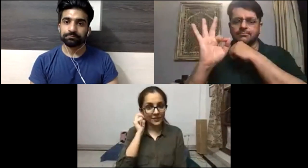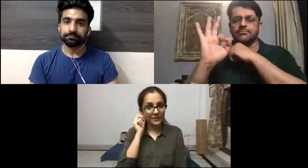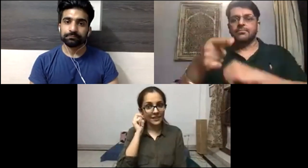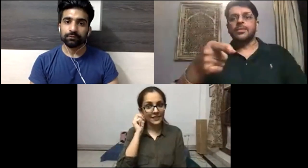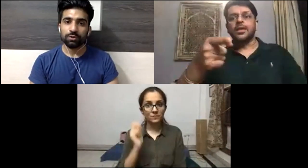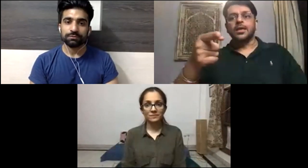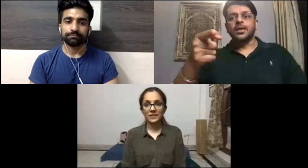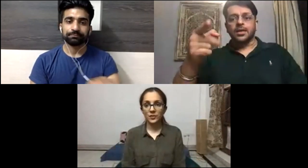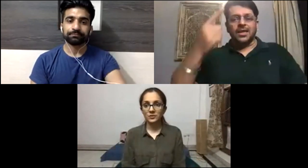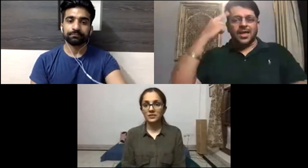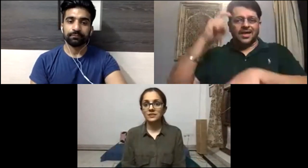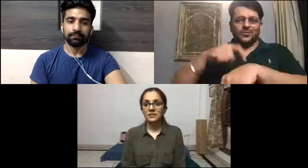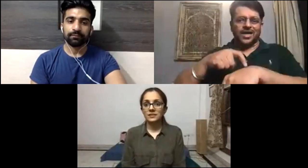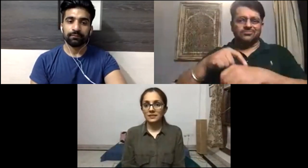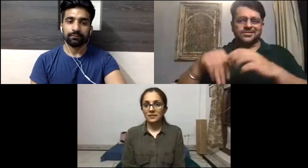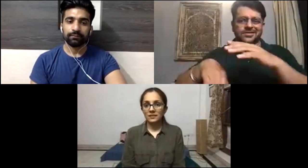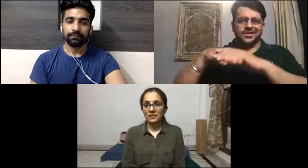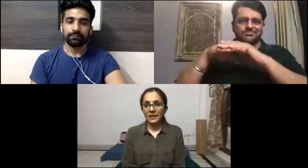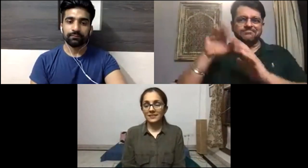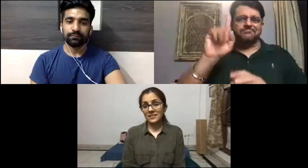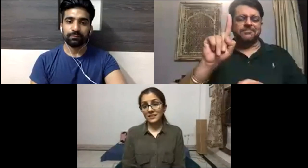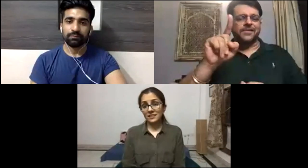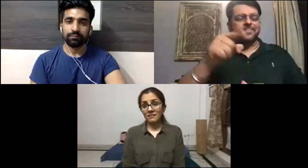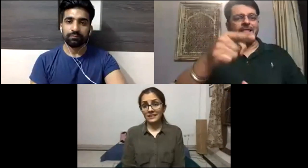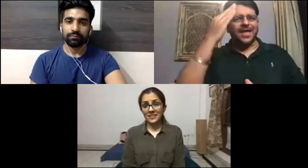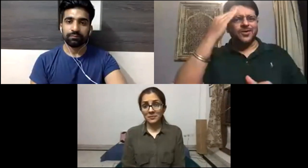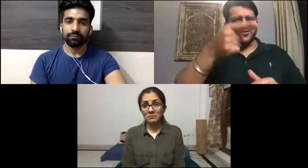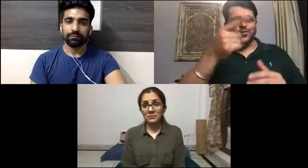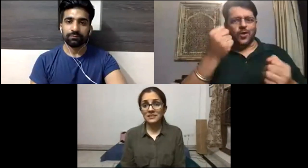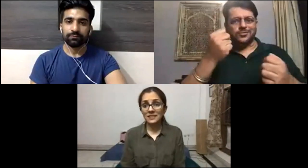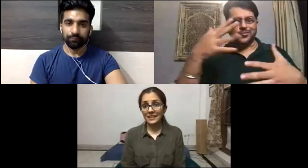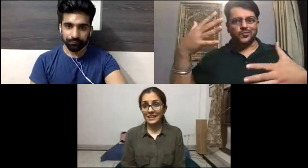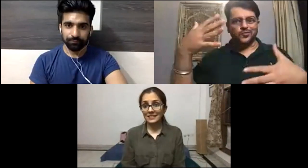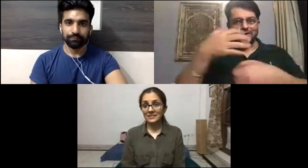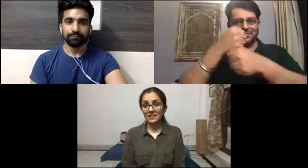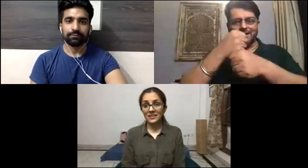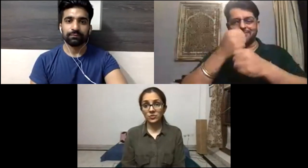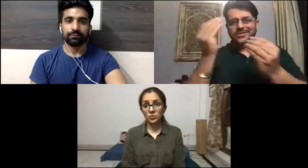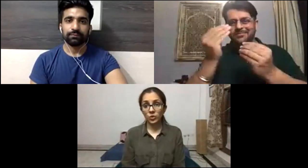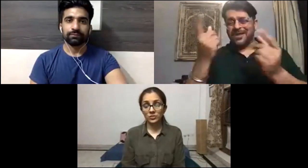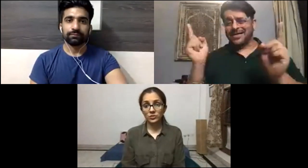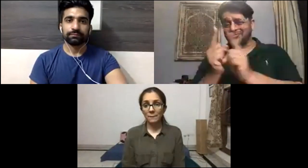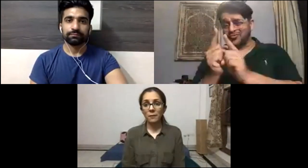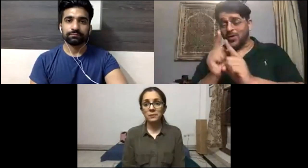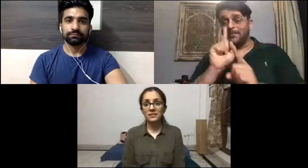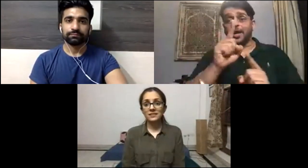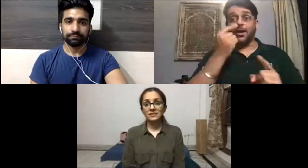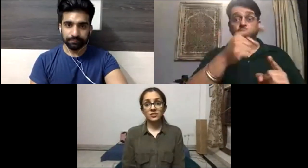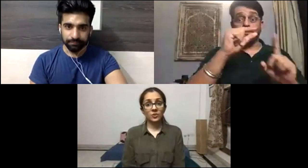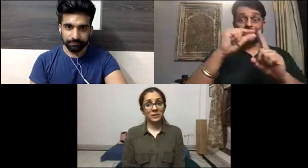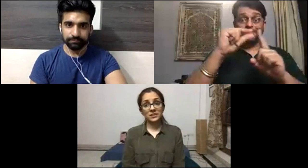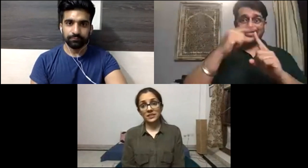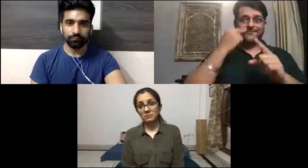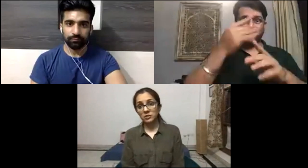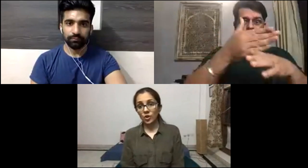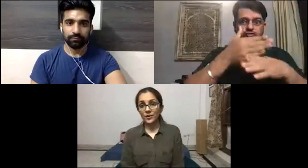No, thank you. Thank you. I think it's time, and I know you wanted to wrap up.